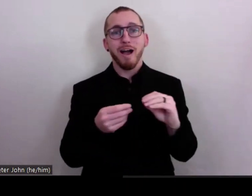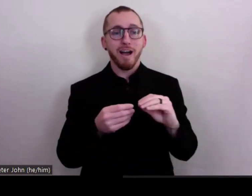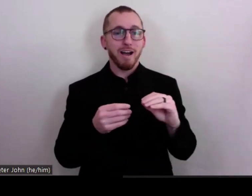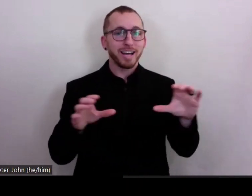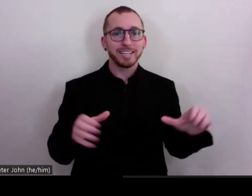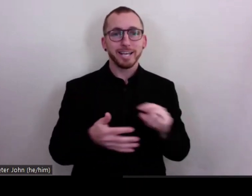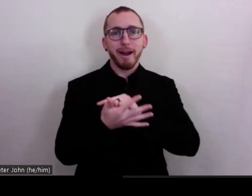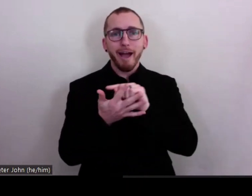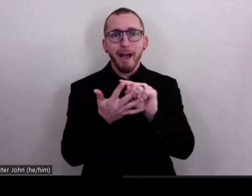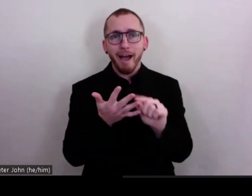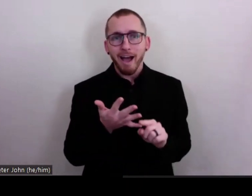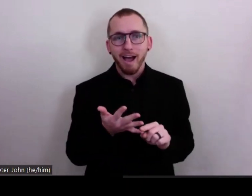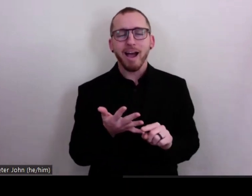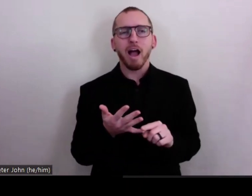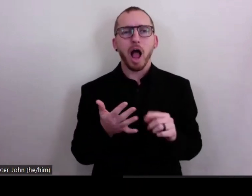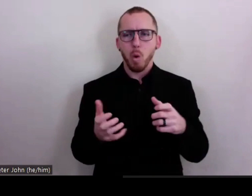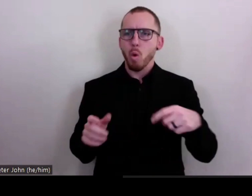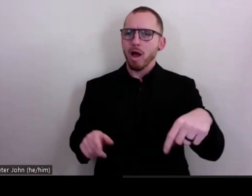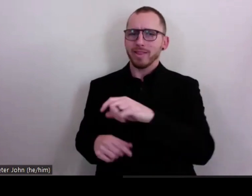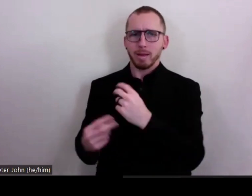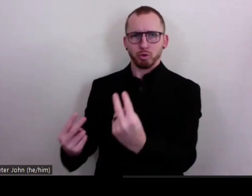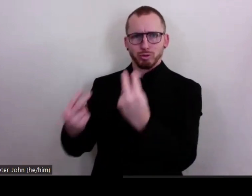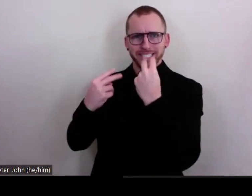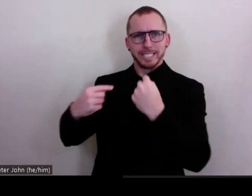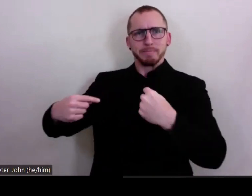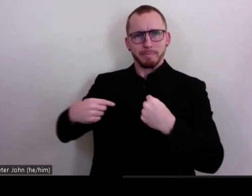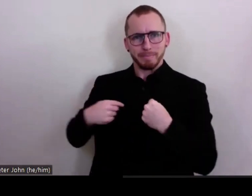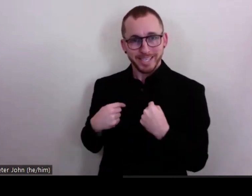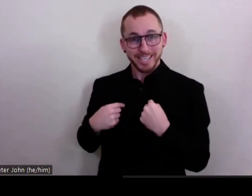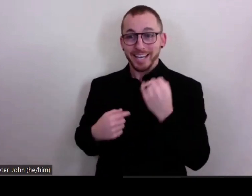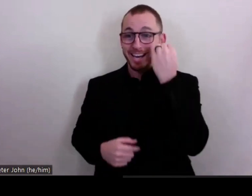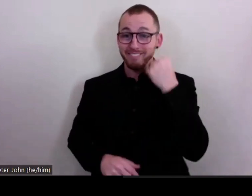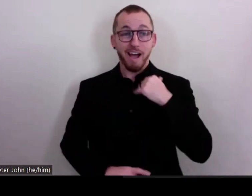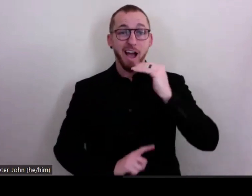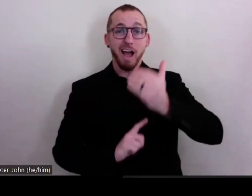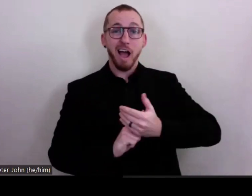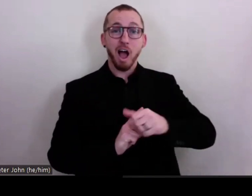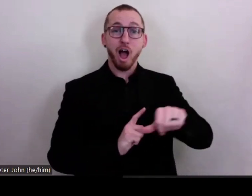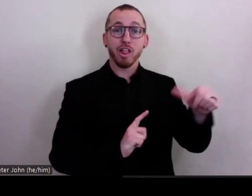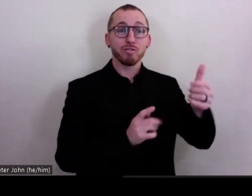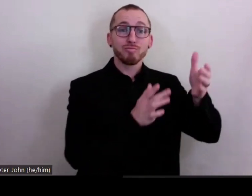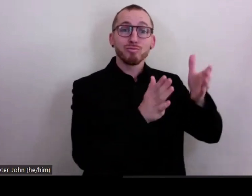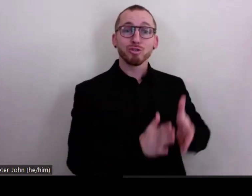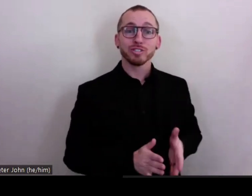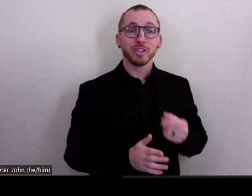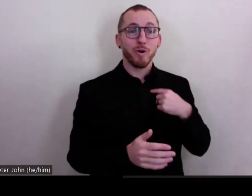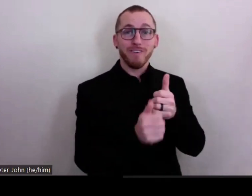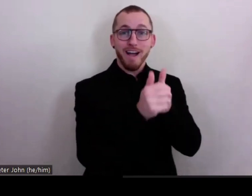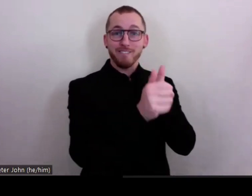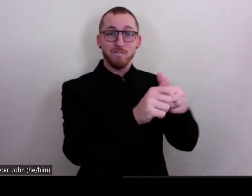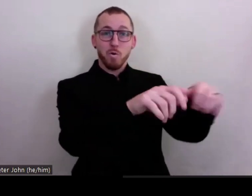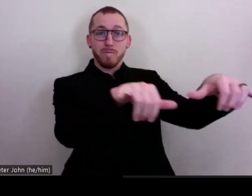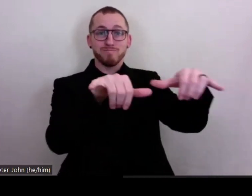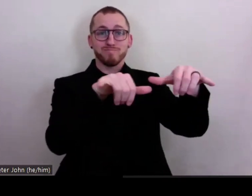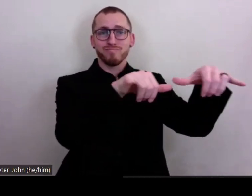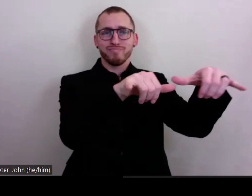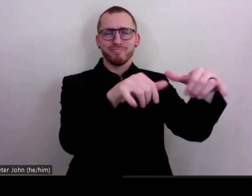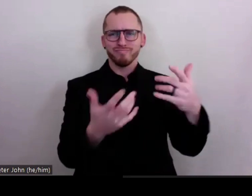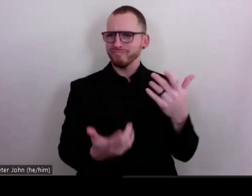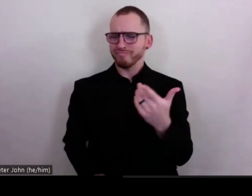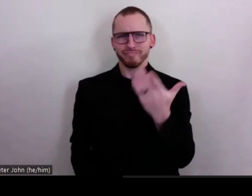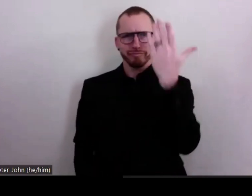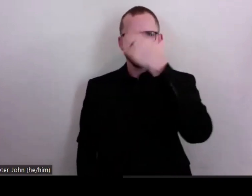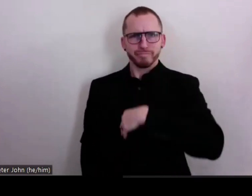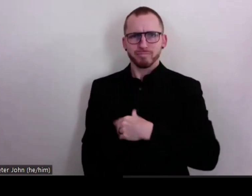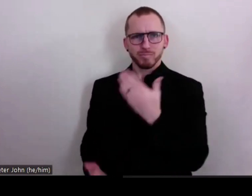they will not be able to do that if I am trying to be somebody else. And so one way that I have